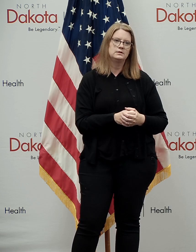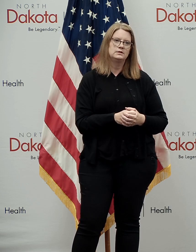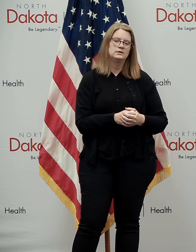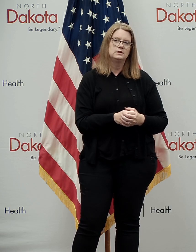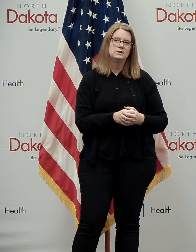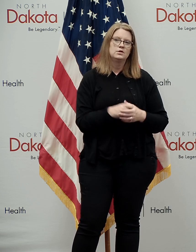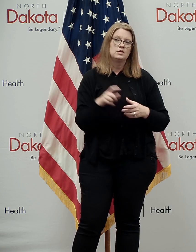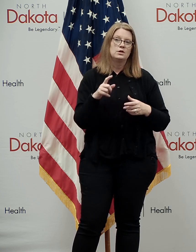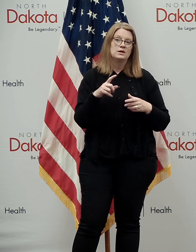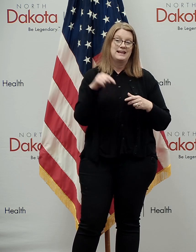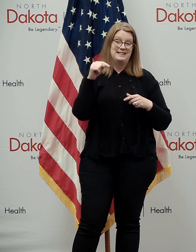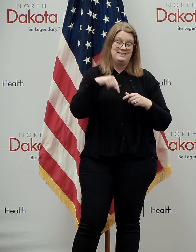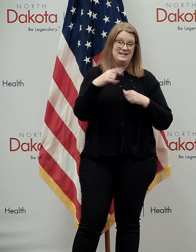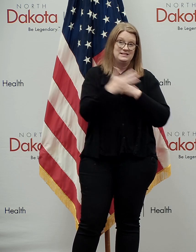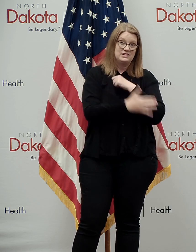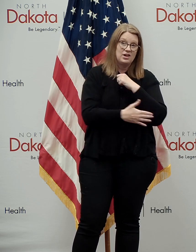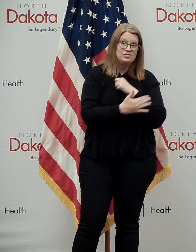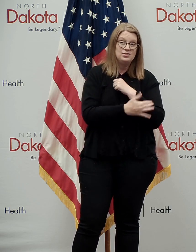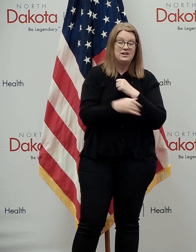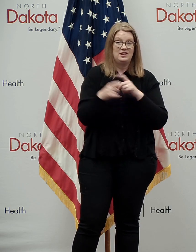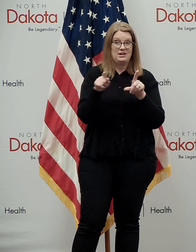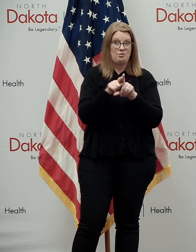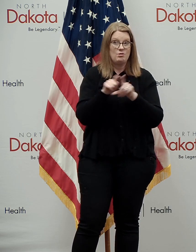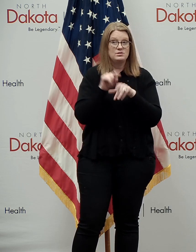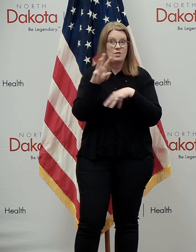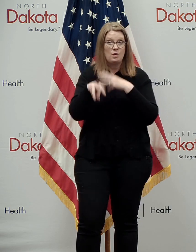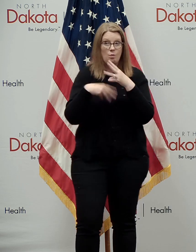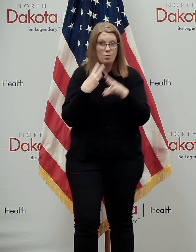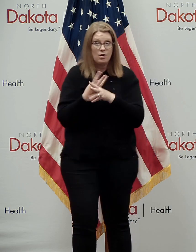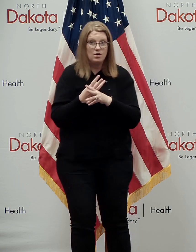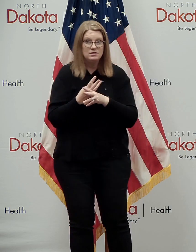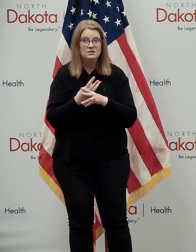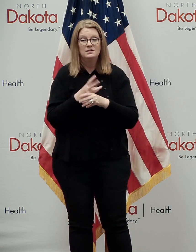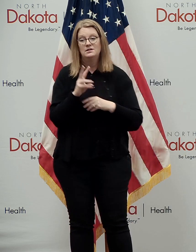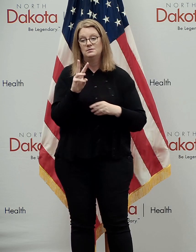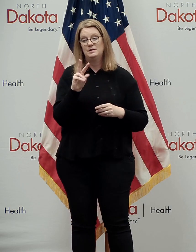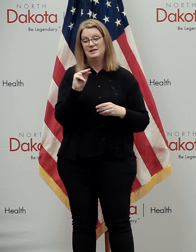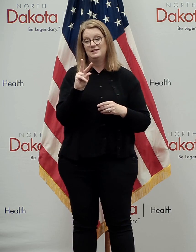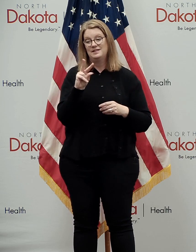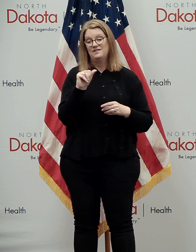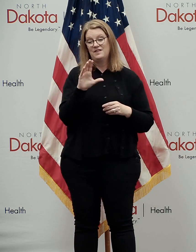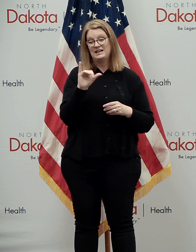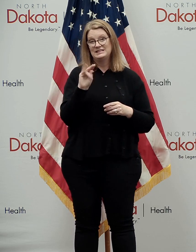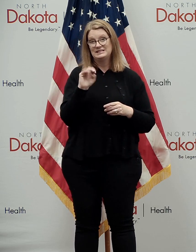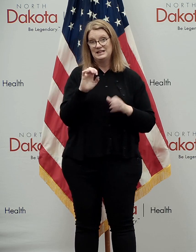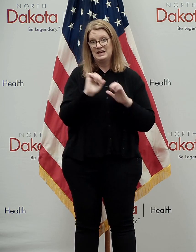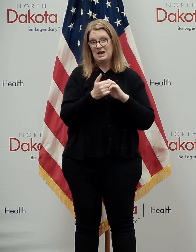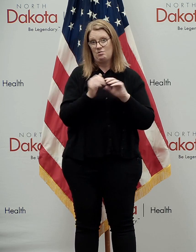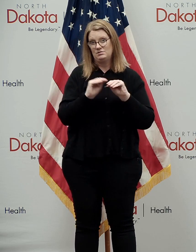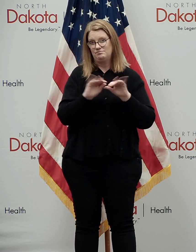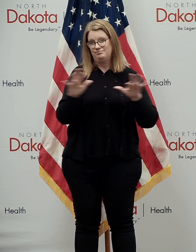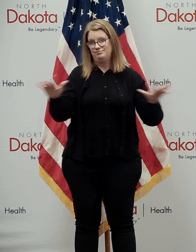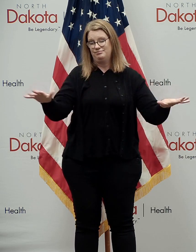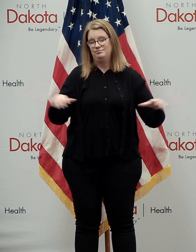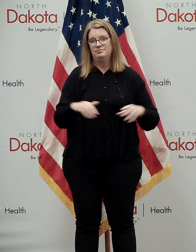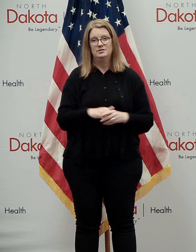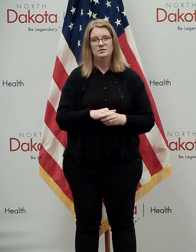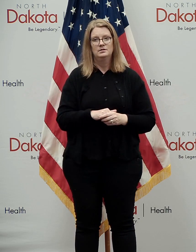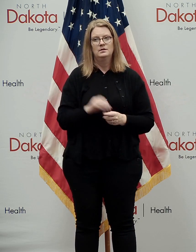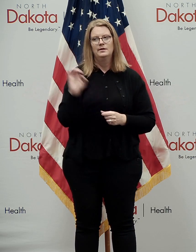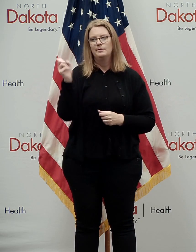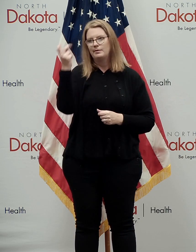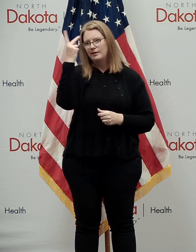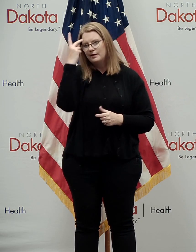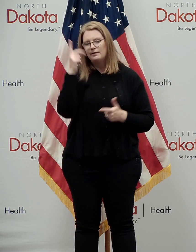our country and the world is going to be the distribution of the vaccine. I mean, this will create political,